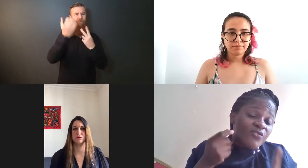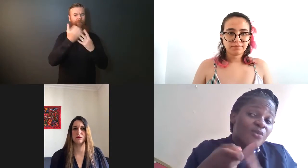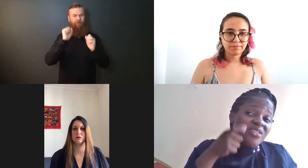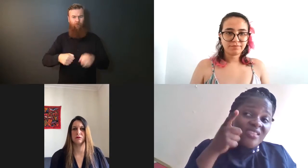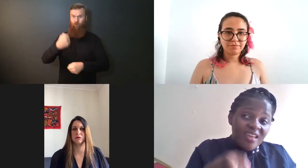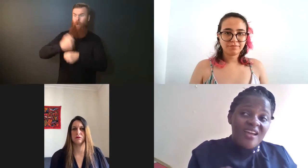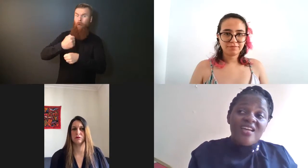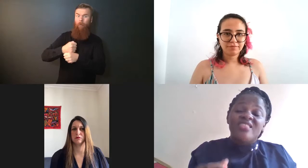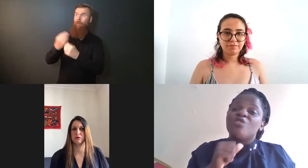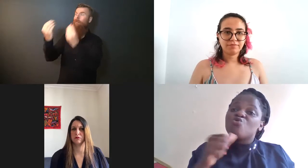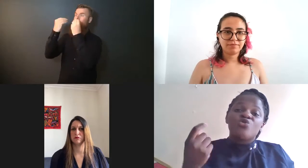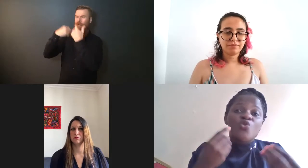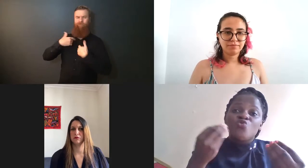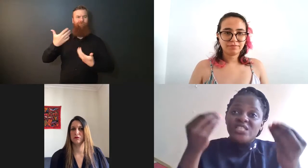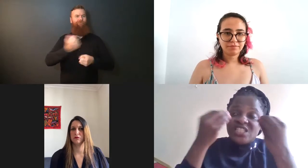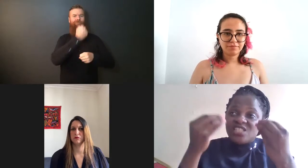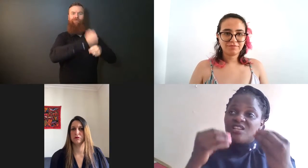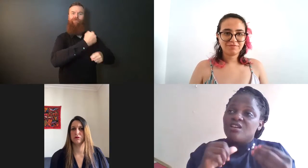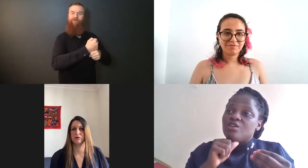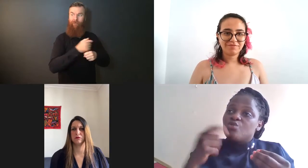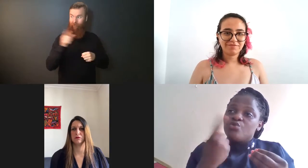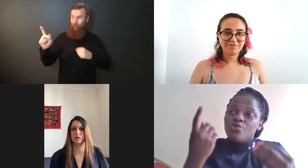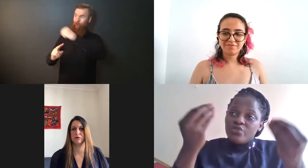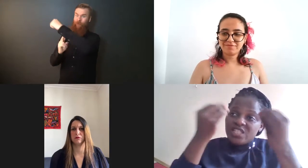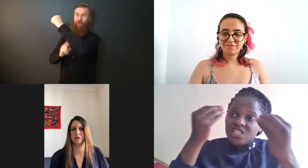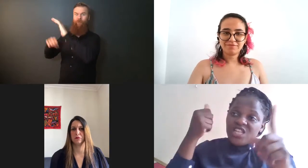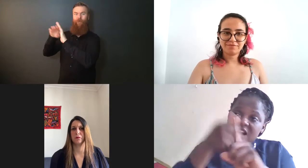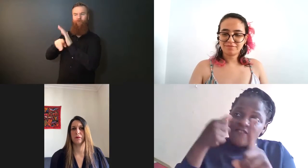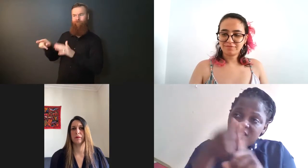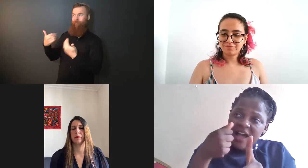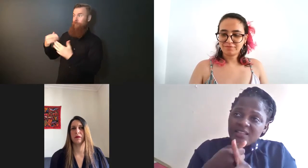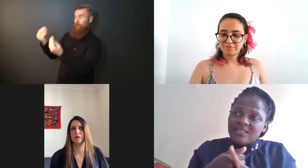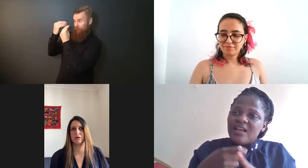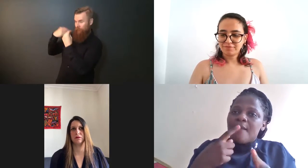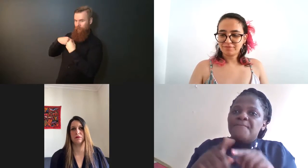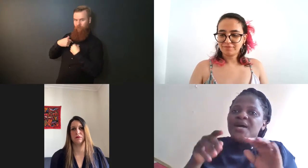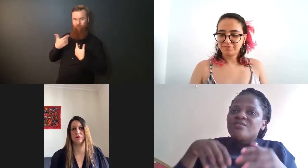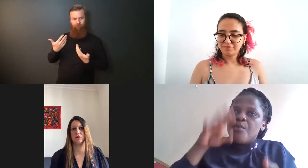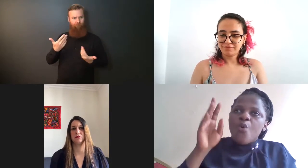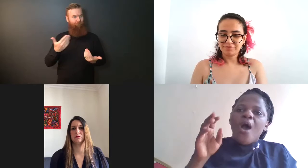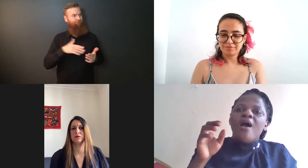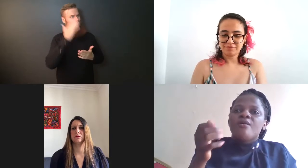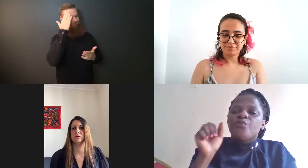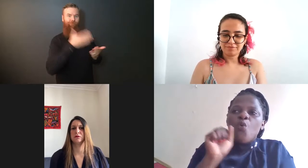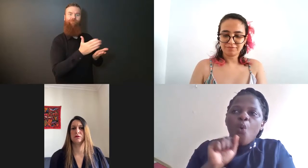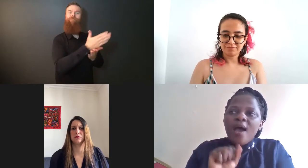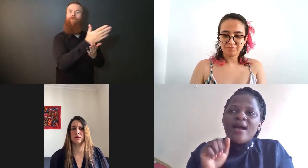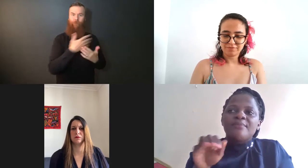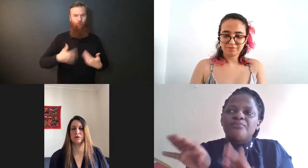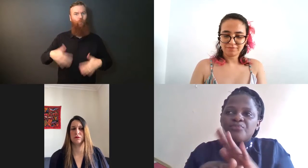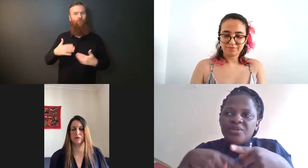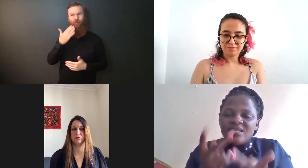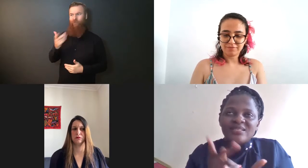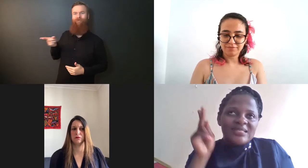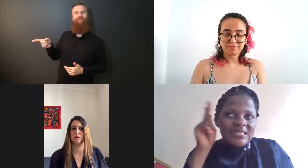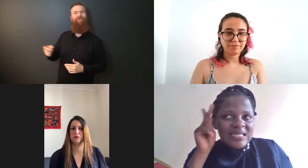because of bridge. The experience that I got from there We were taught advocacy